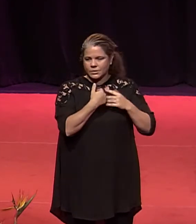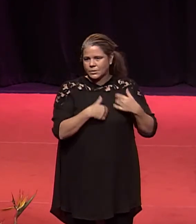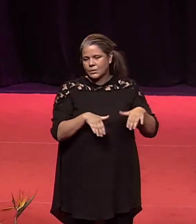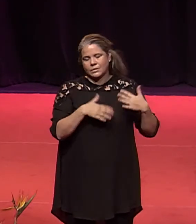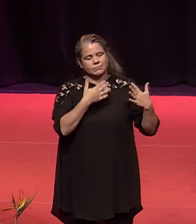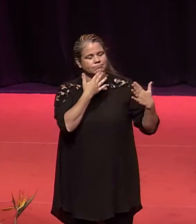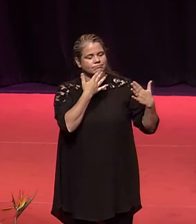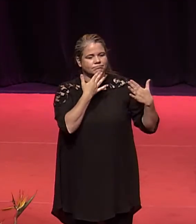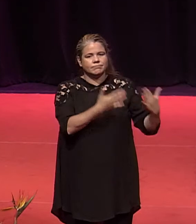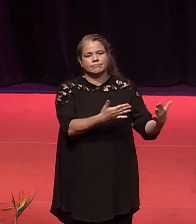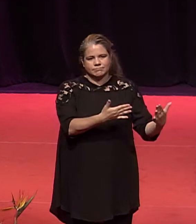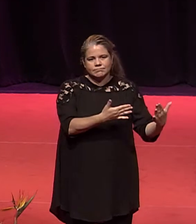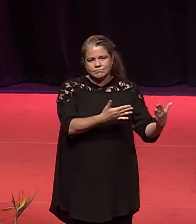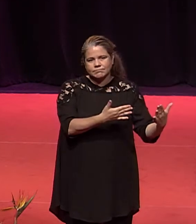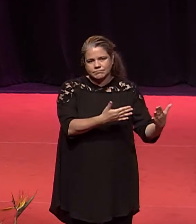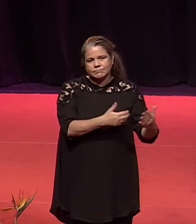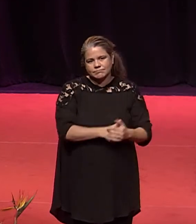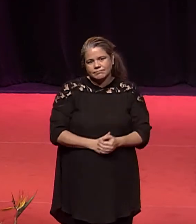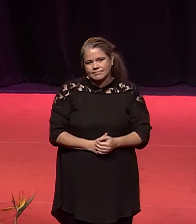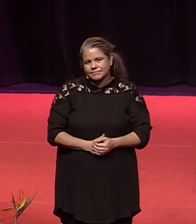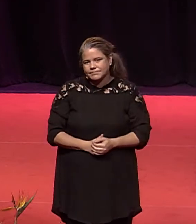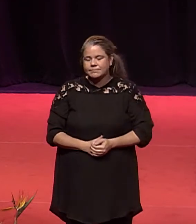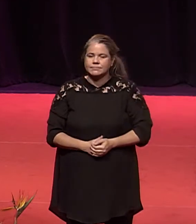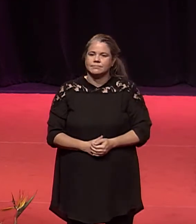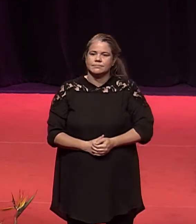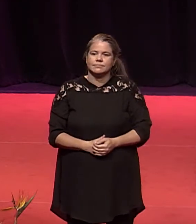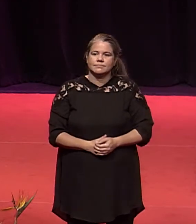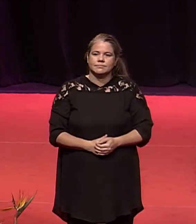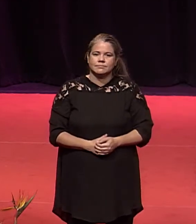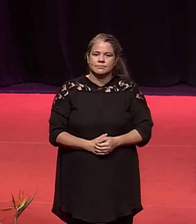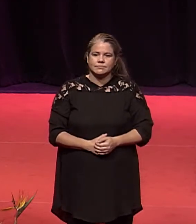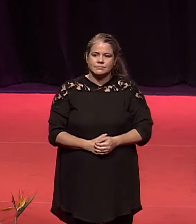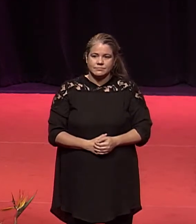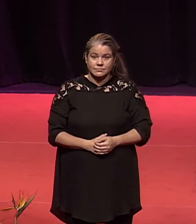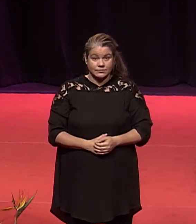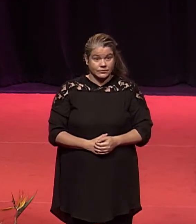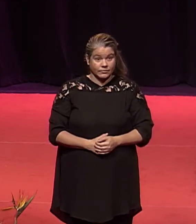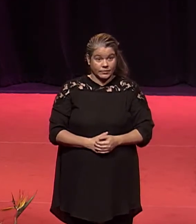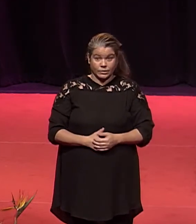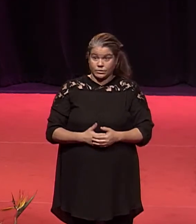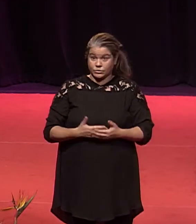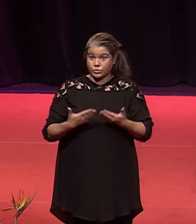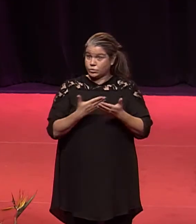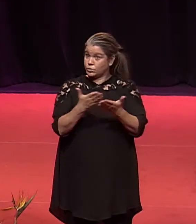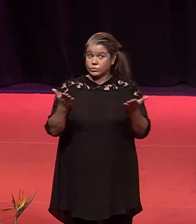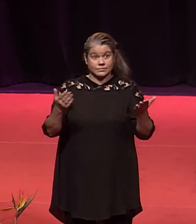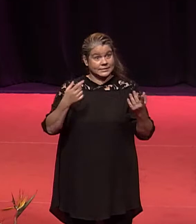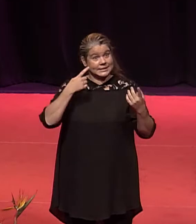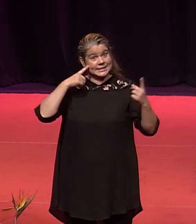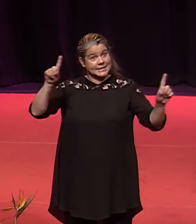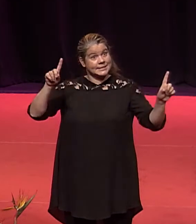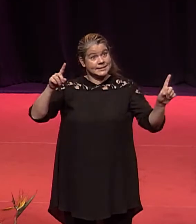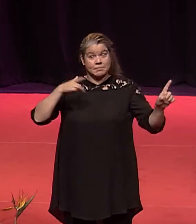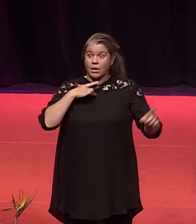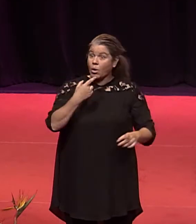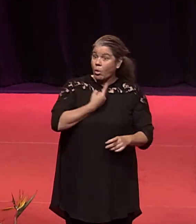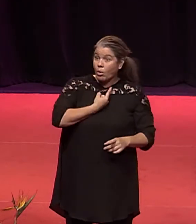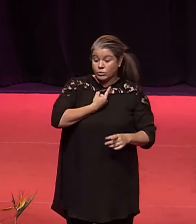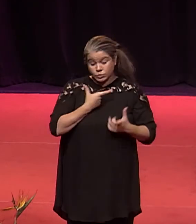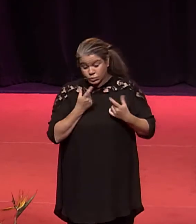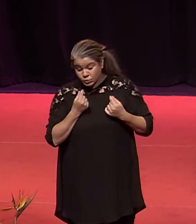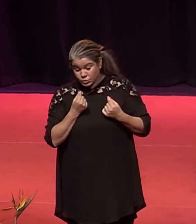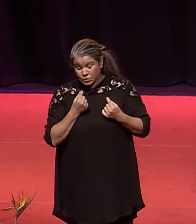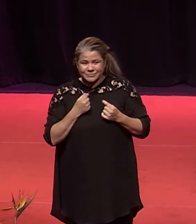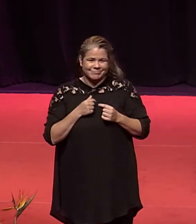College. You know, success is seldom, if ever, a solo effort. So tell them